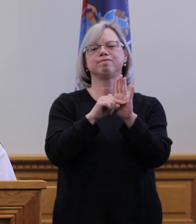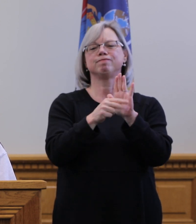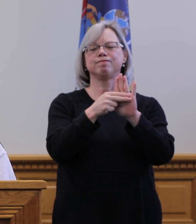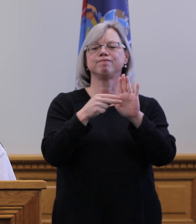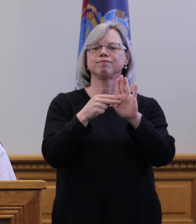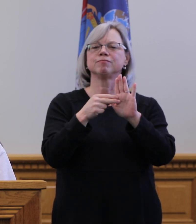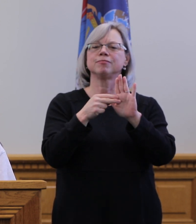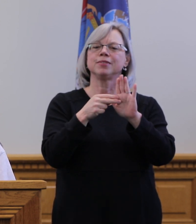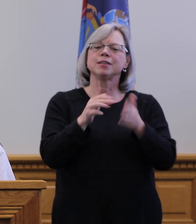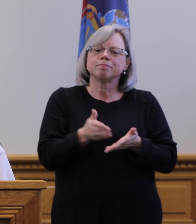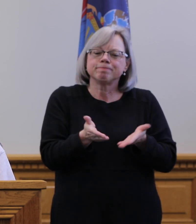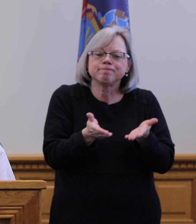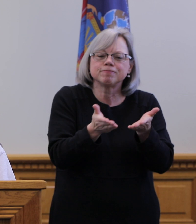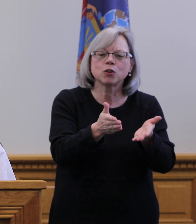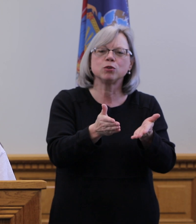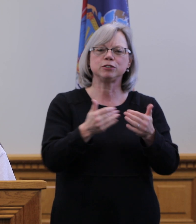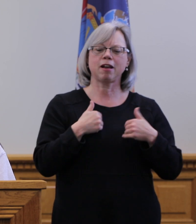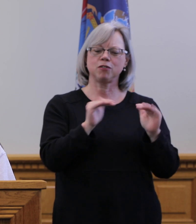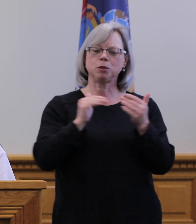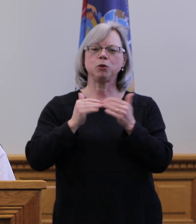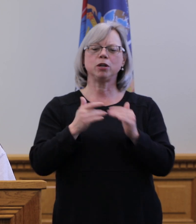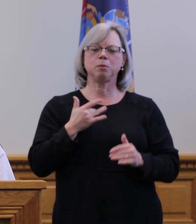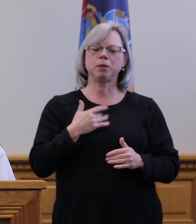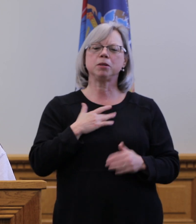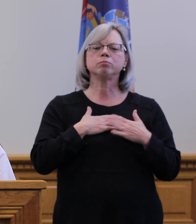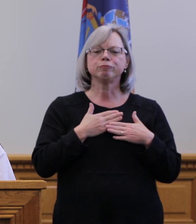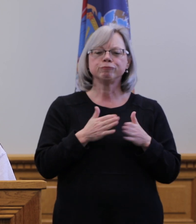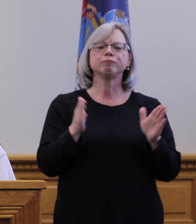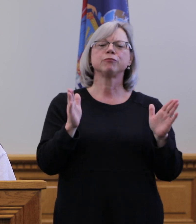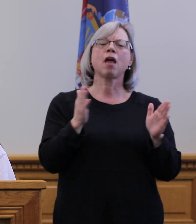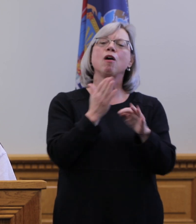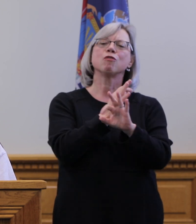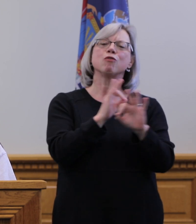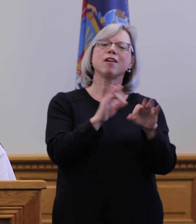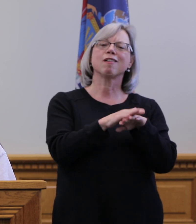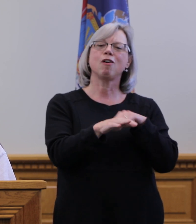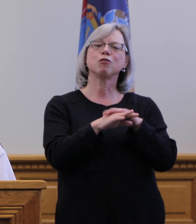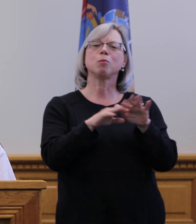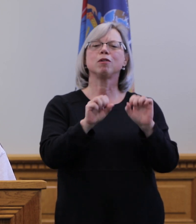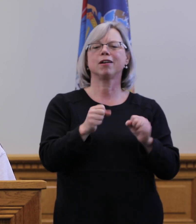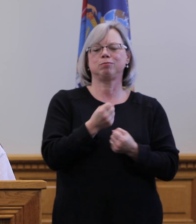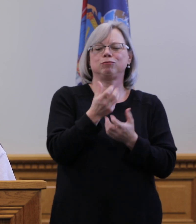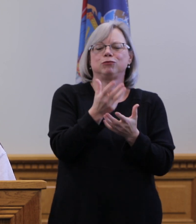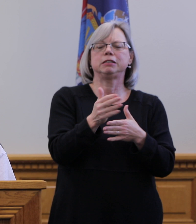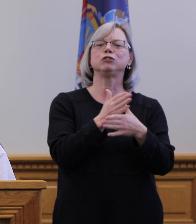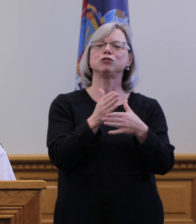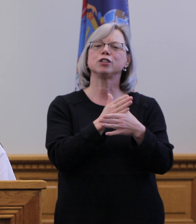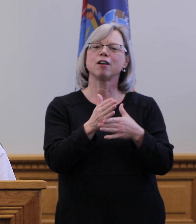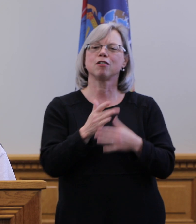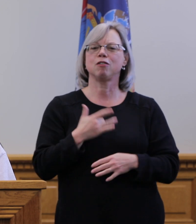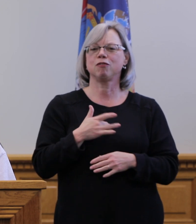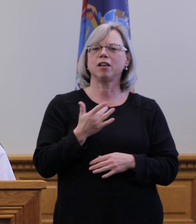a community where people will be free to comfortably talk about their struggles without fear of judgment, ridicule,